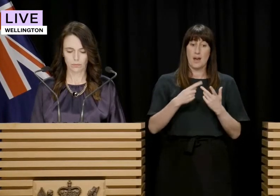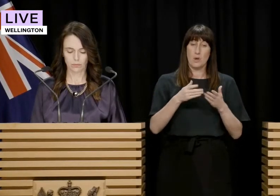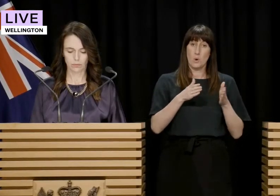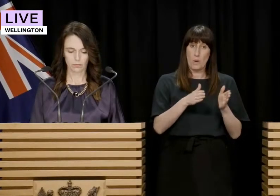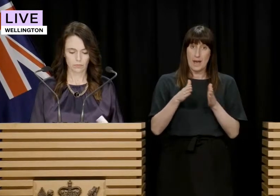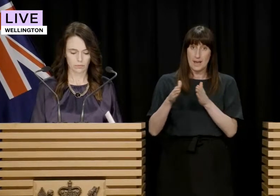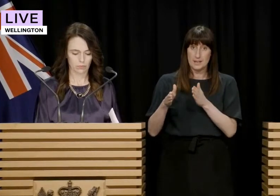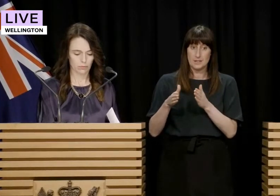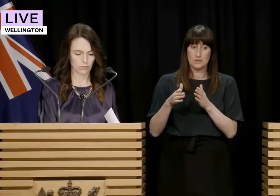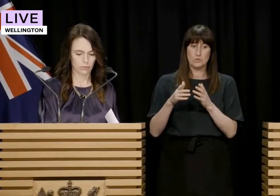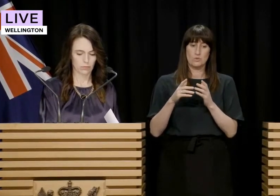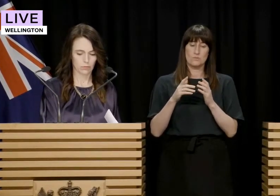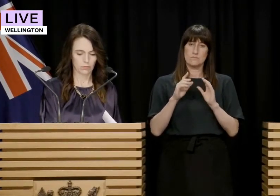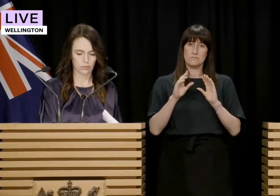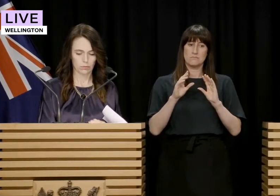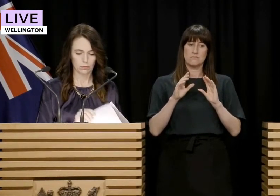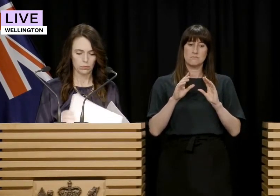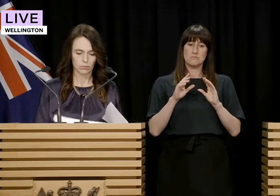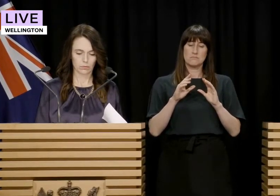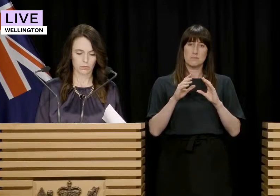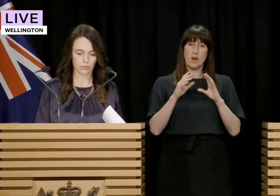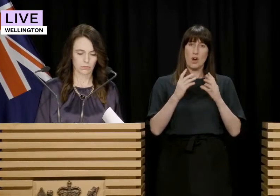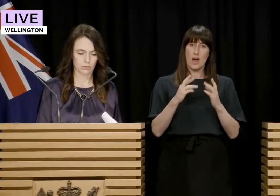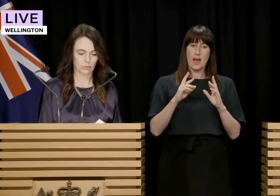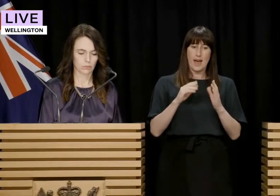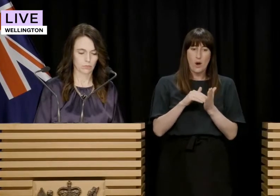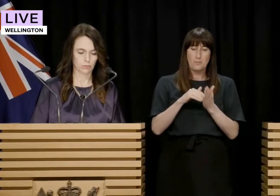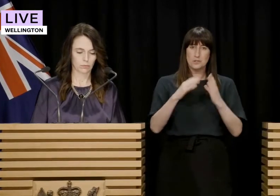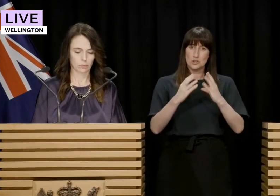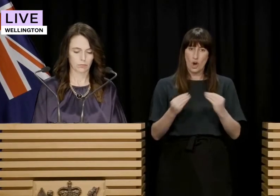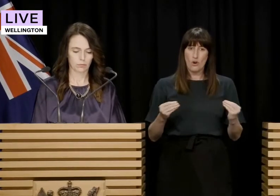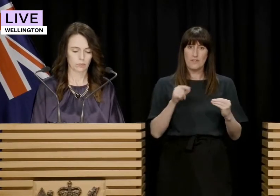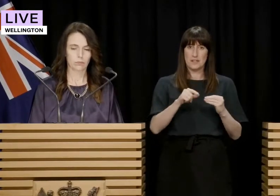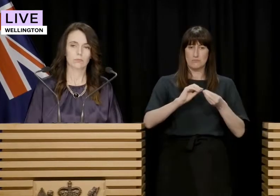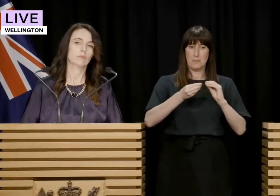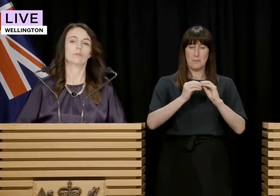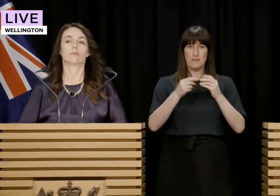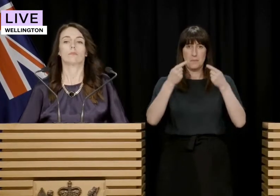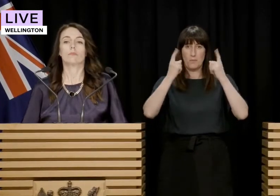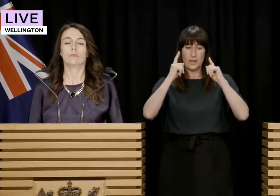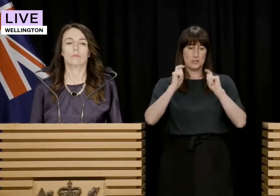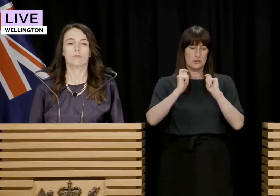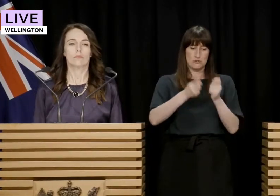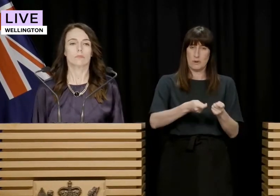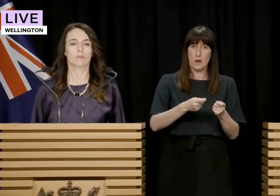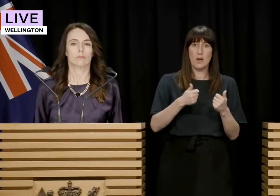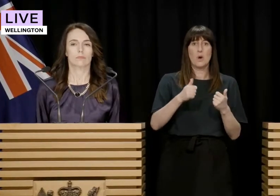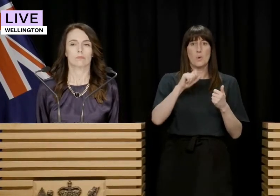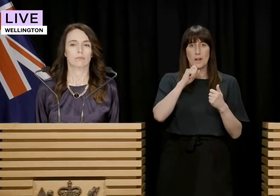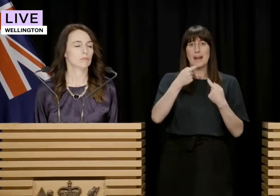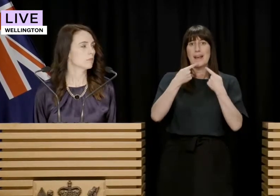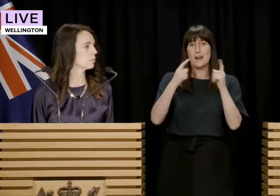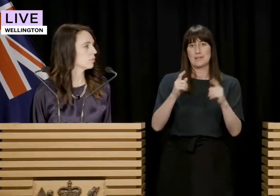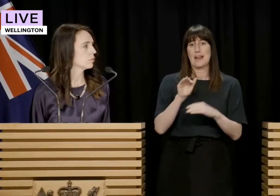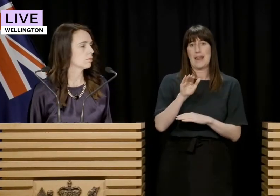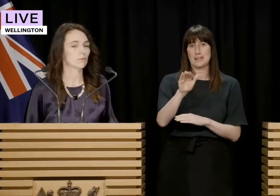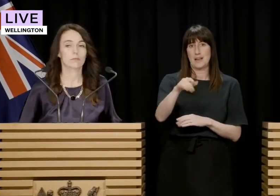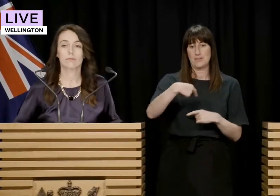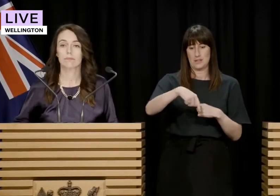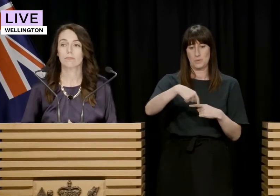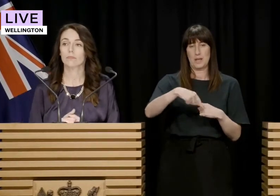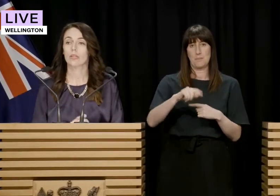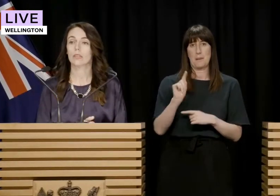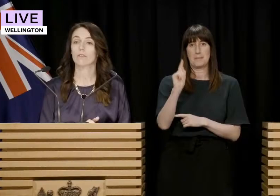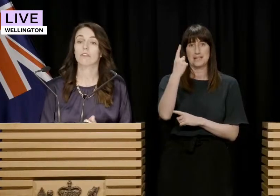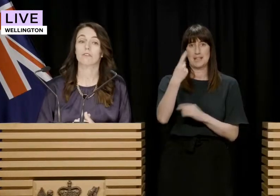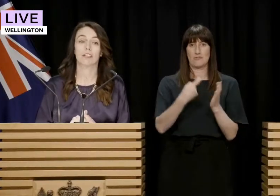to address migrant exploitation will be released later this week by Minister Priyanka Radhakrishnan. Thank you all, and very happy to take